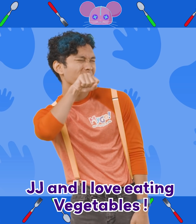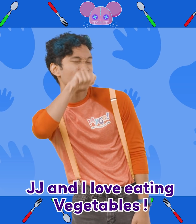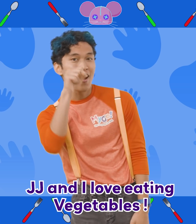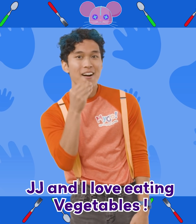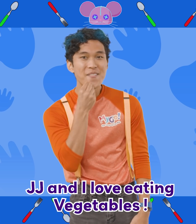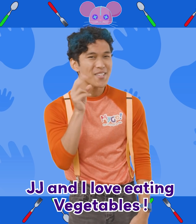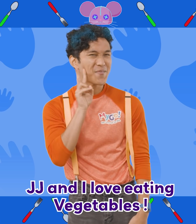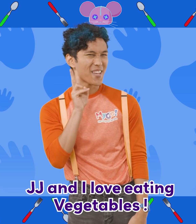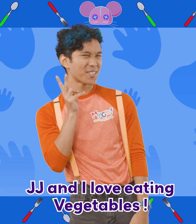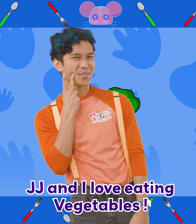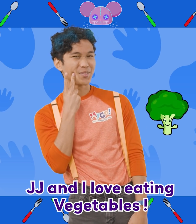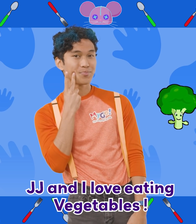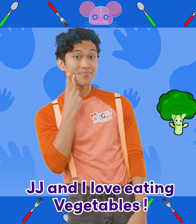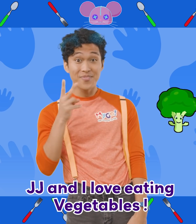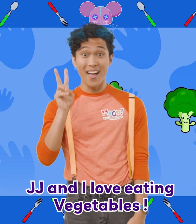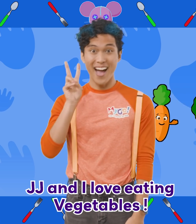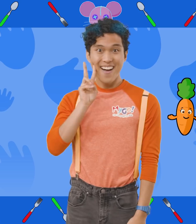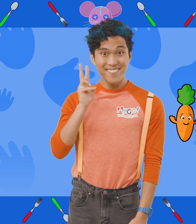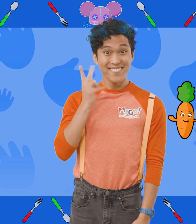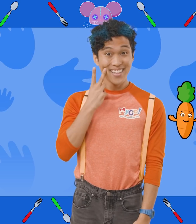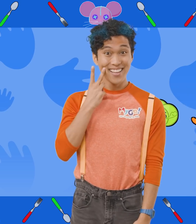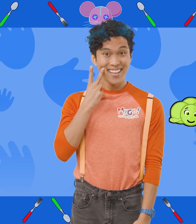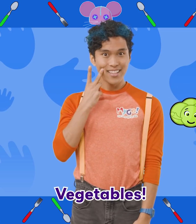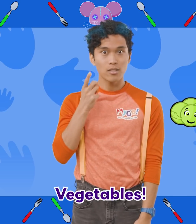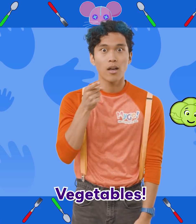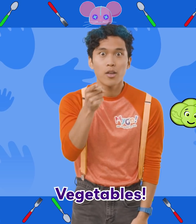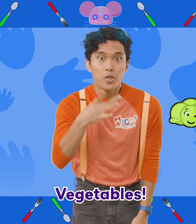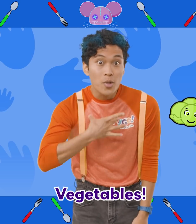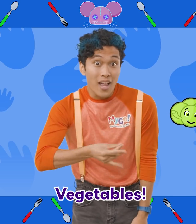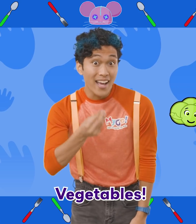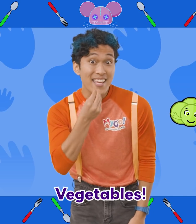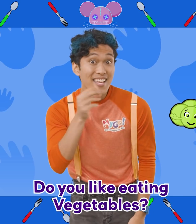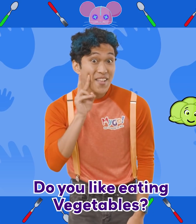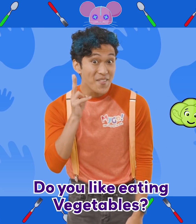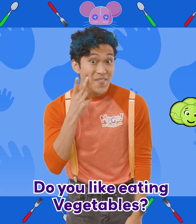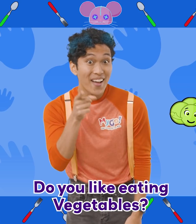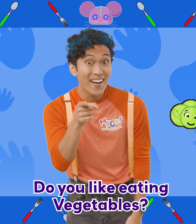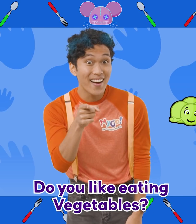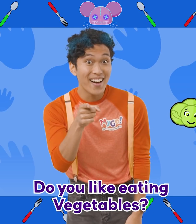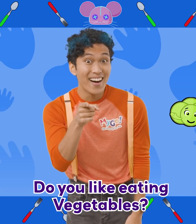JJ and I love eating vegetables. Vegetables? Do you like eating vegetables?